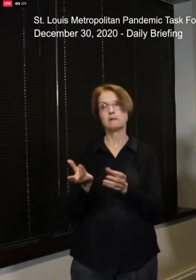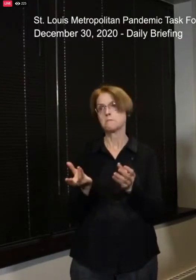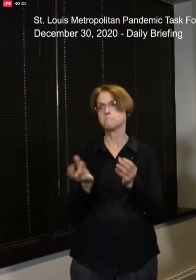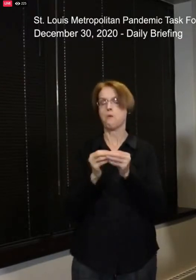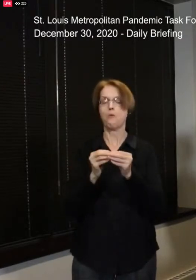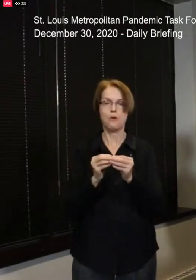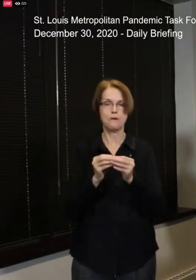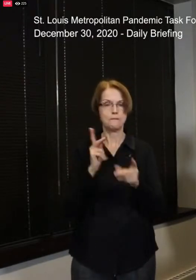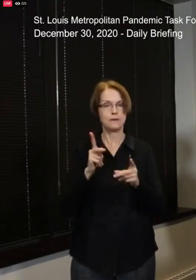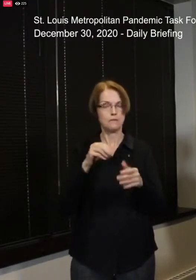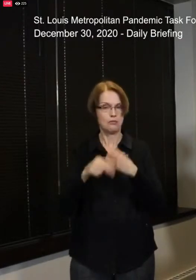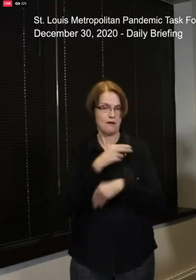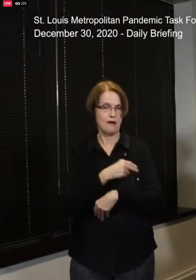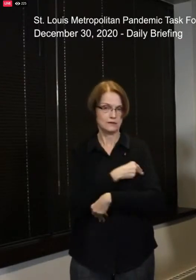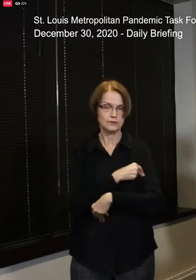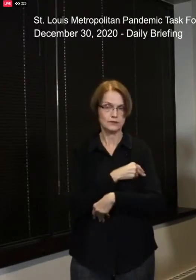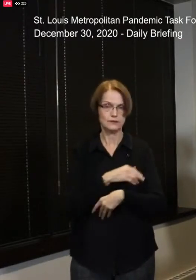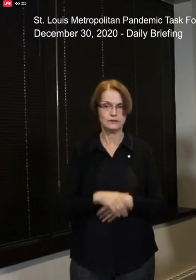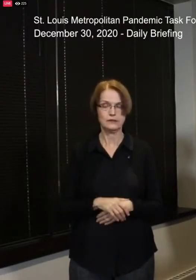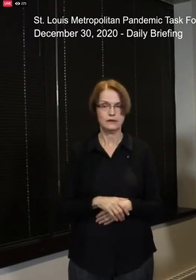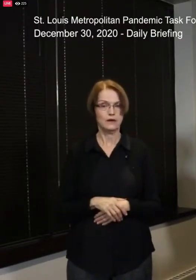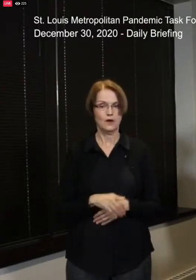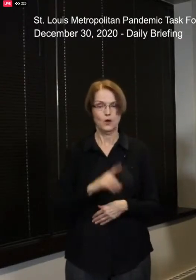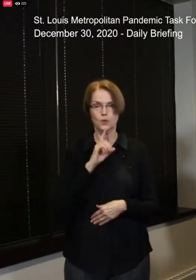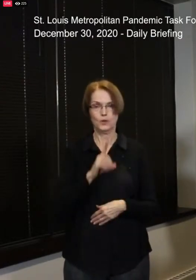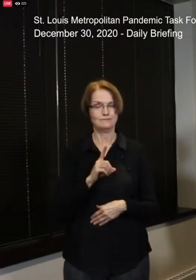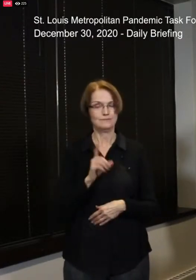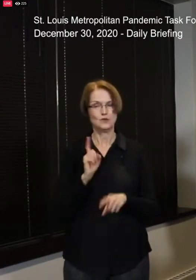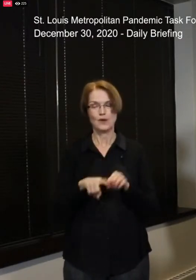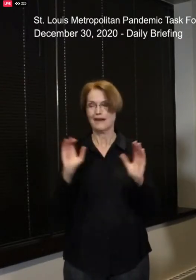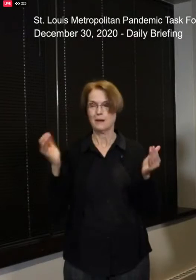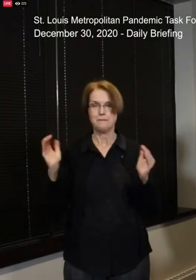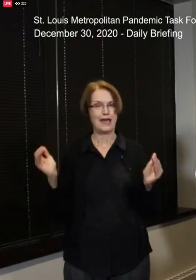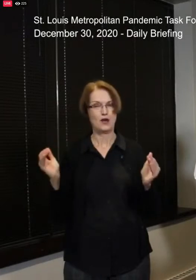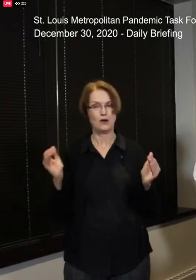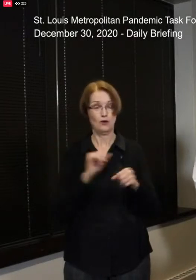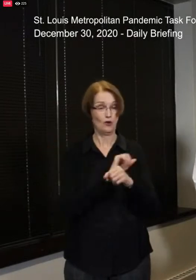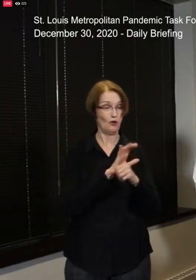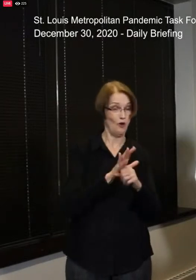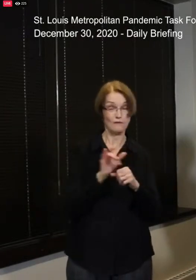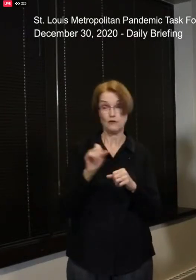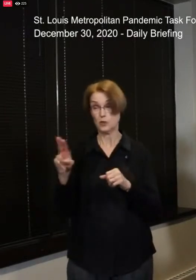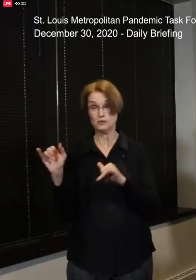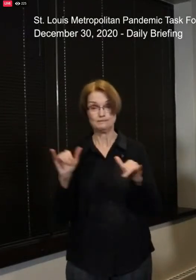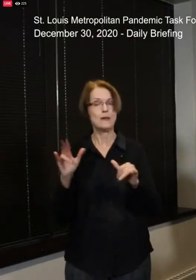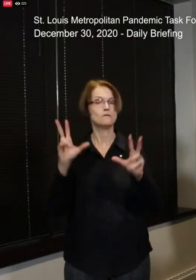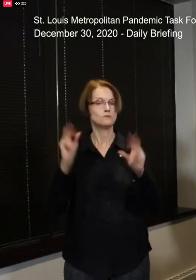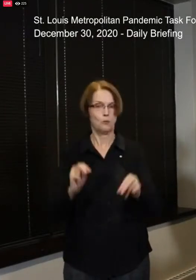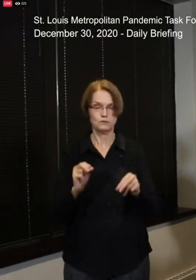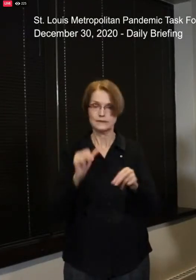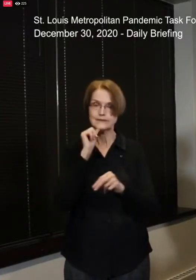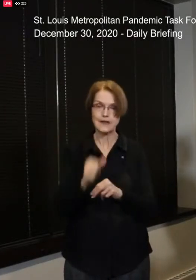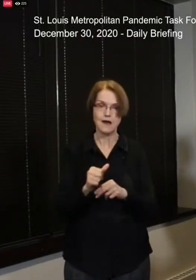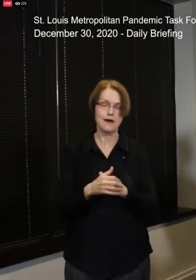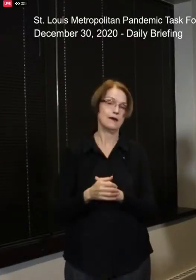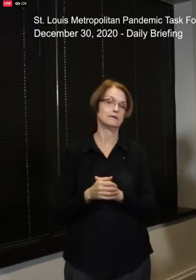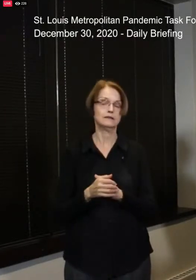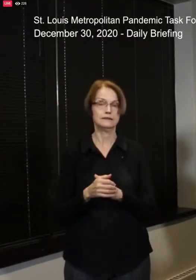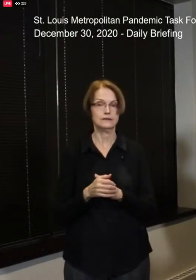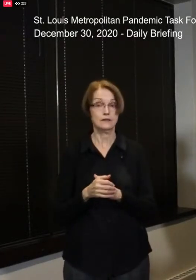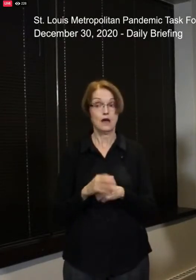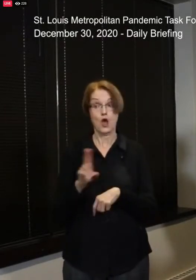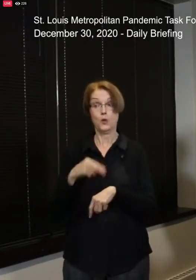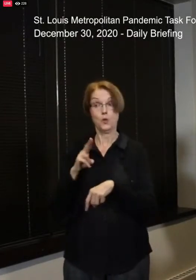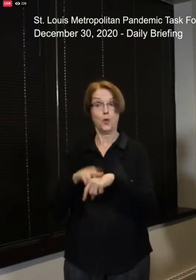concerned. So there's really just no comparison between COVID and influenza, particularly in a normal